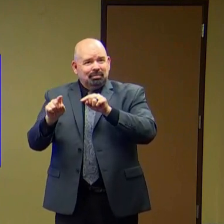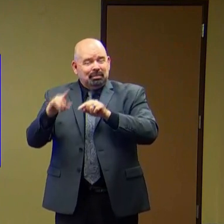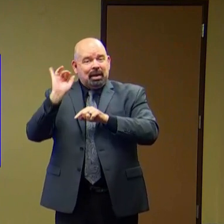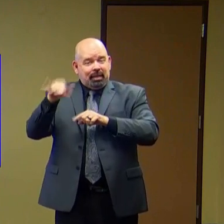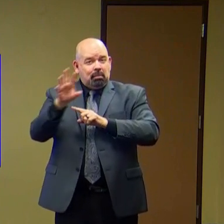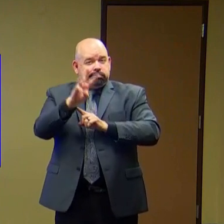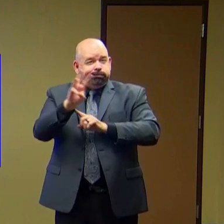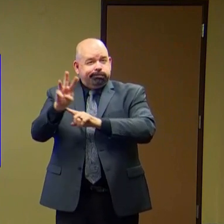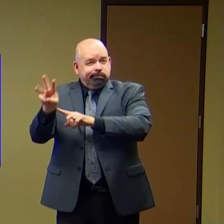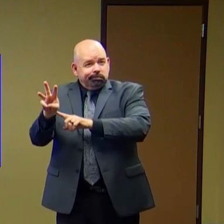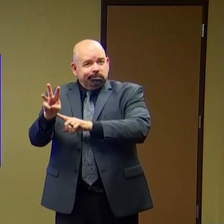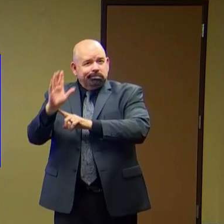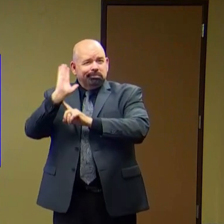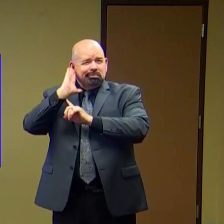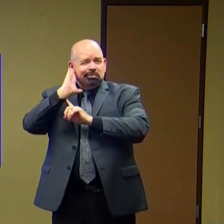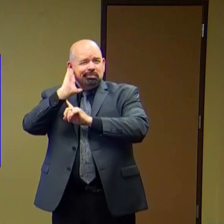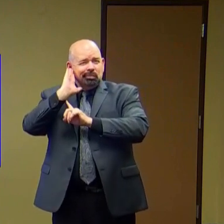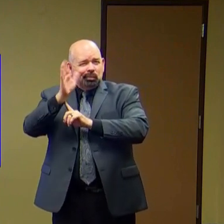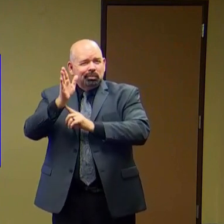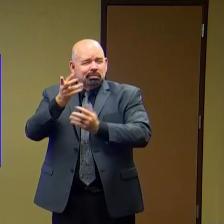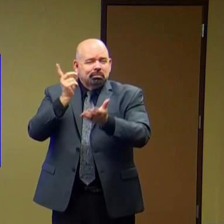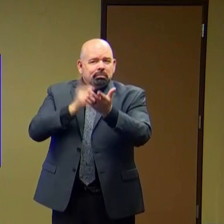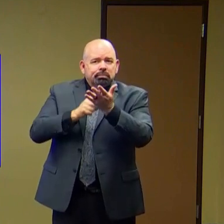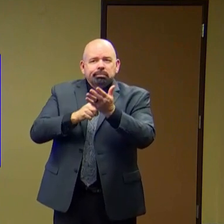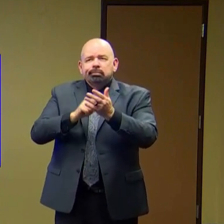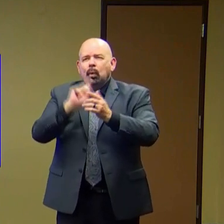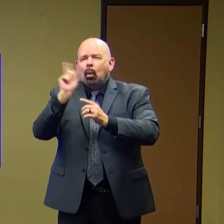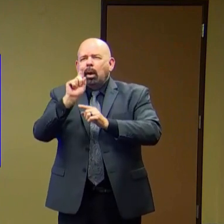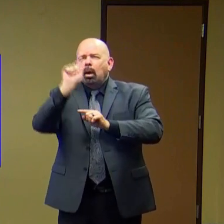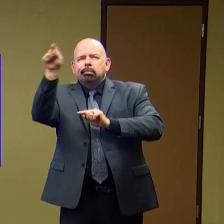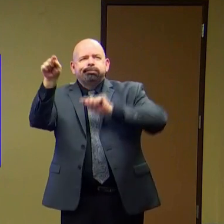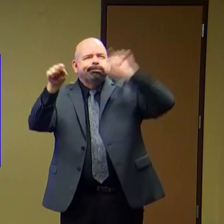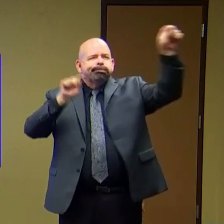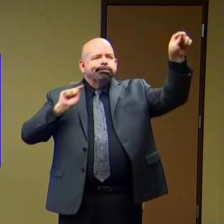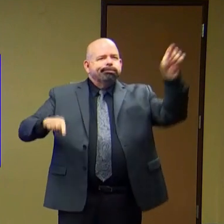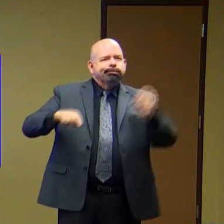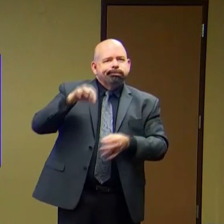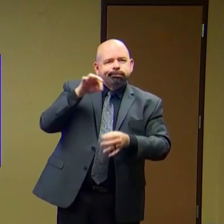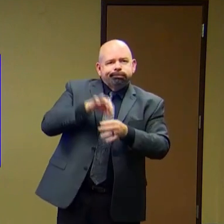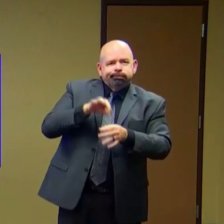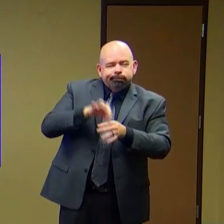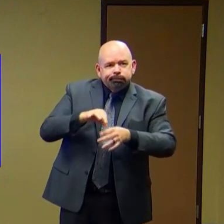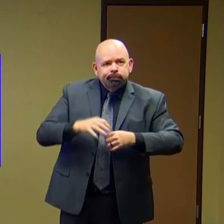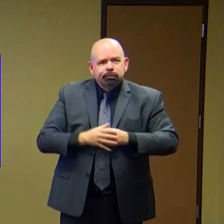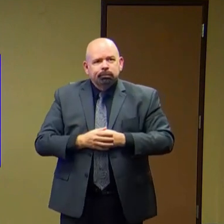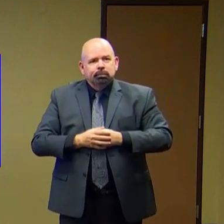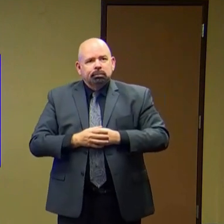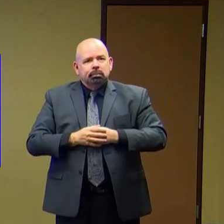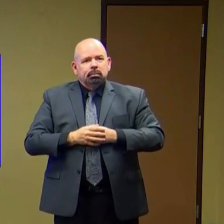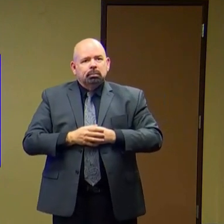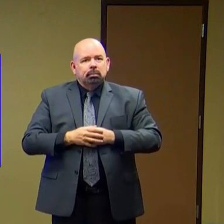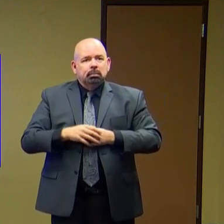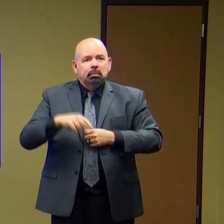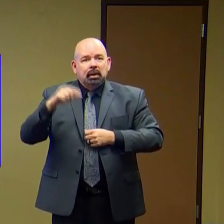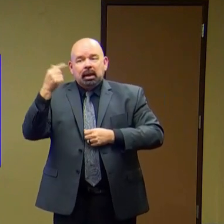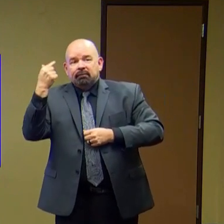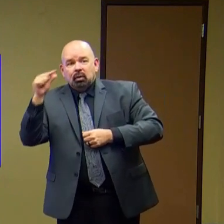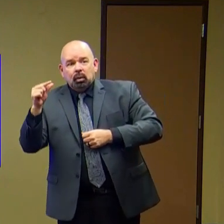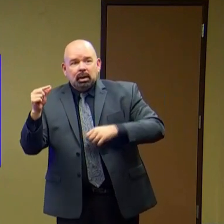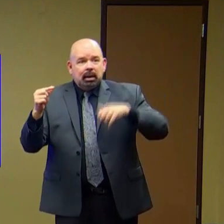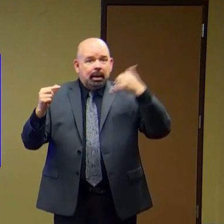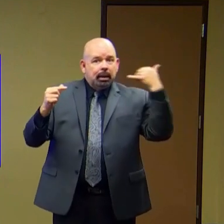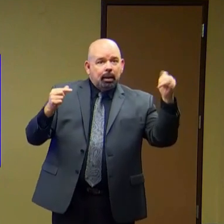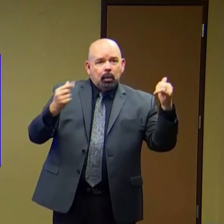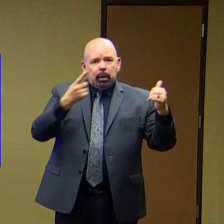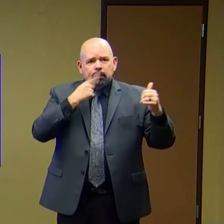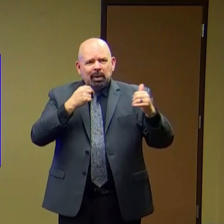or red light on them to let you know the greens you'll be getting through much faster than the others. And voting